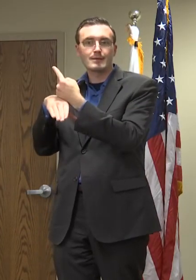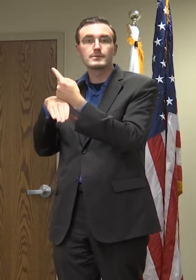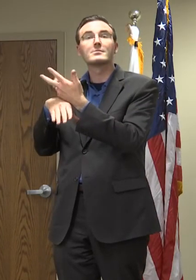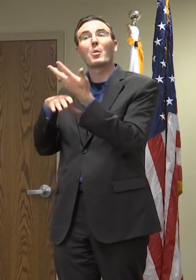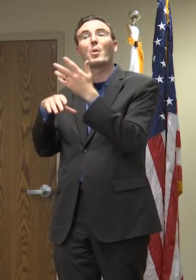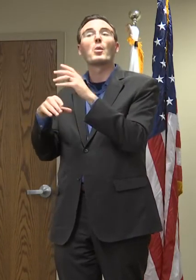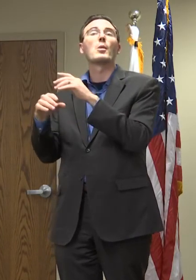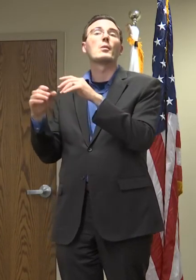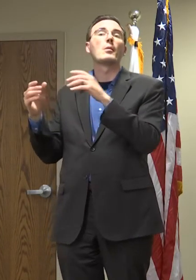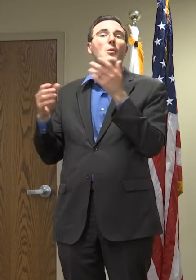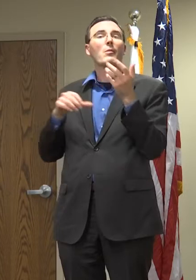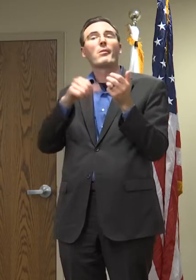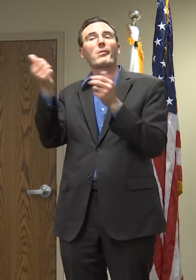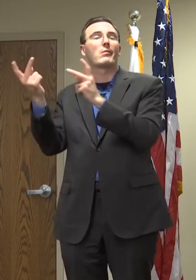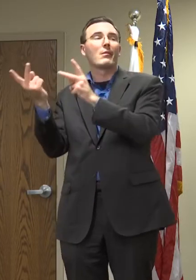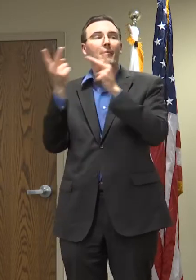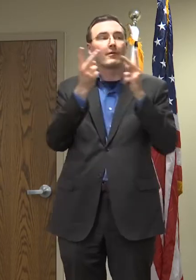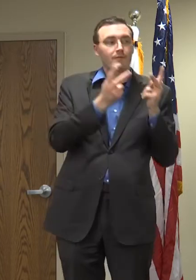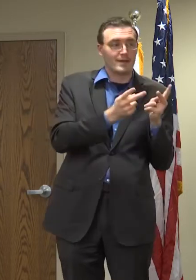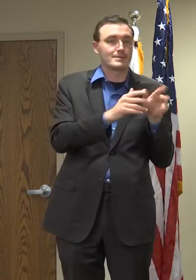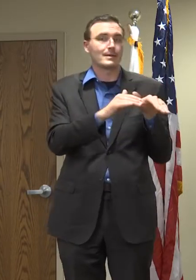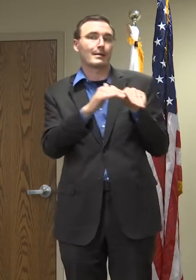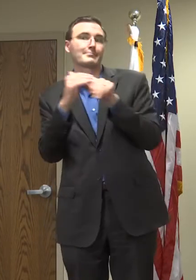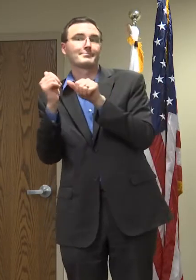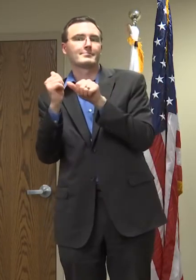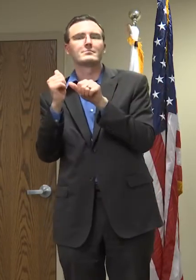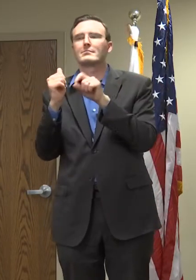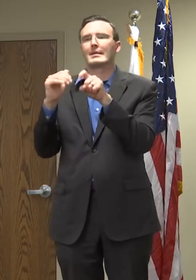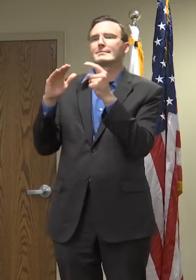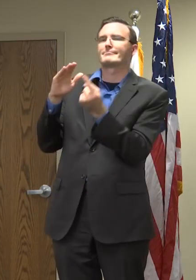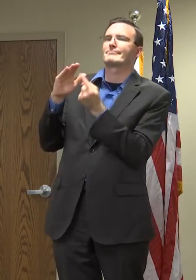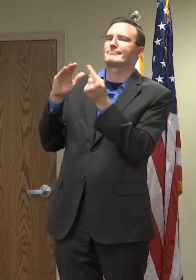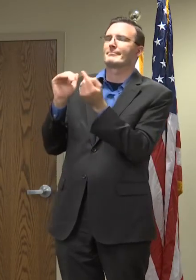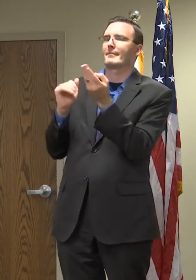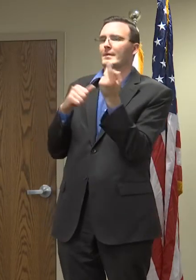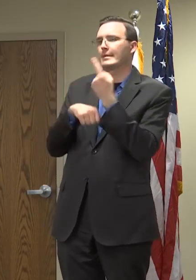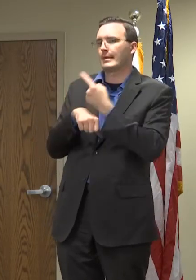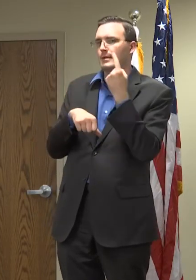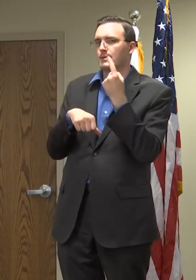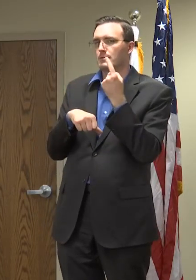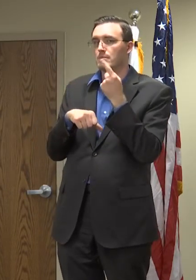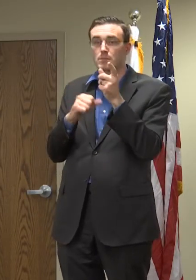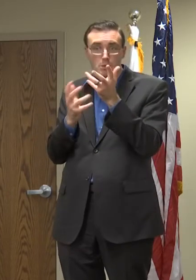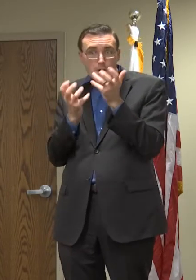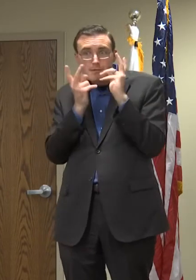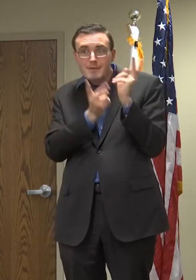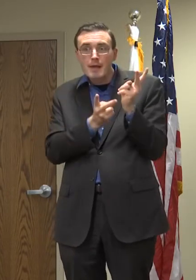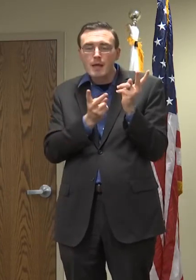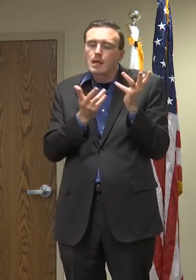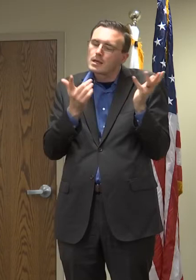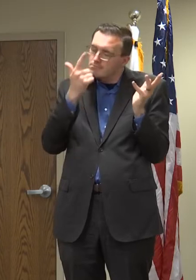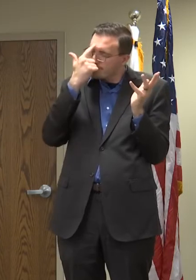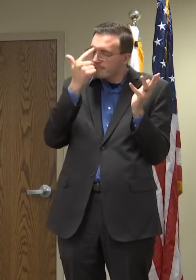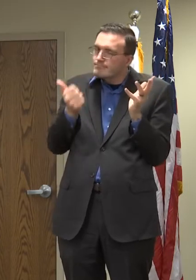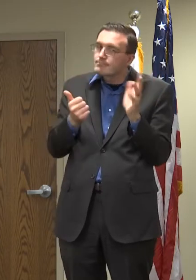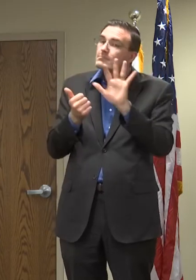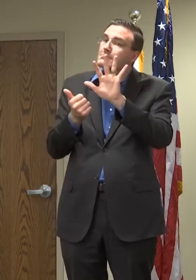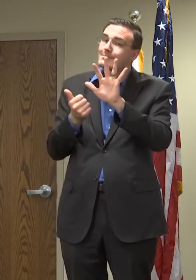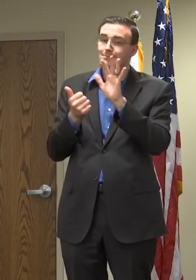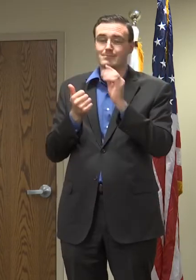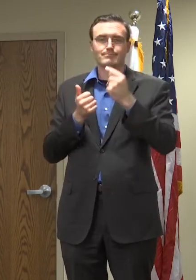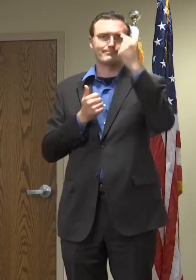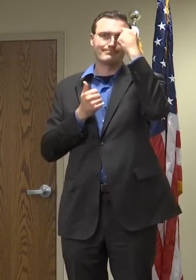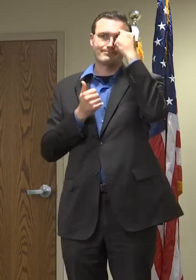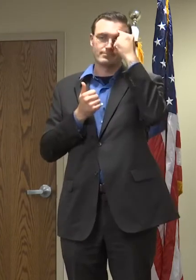state. So remember that. It's a choice, but understand what the ramifications are. And we talked about this the last time.